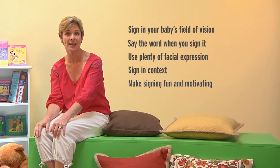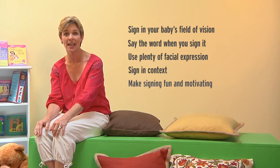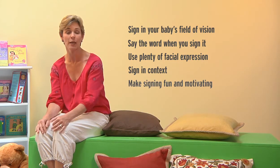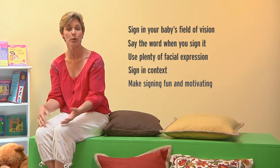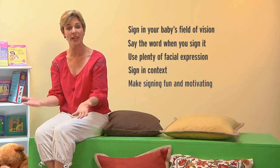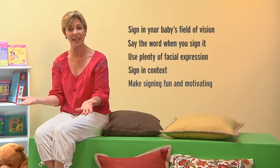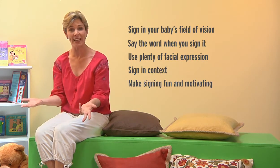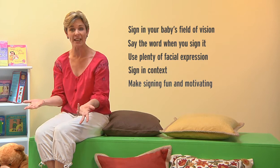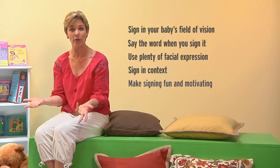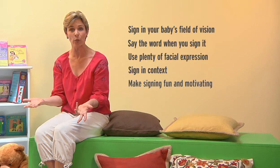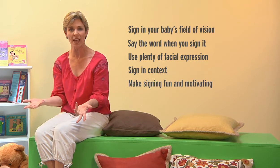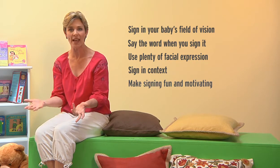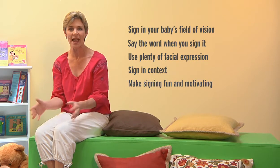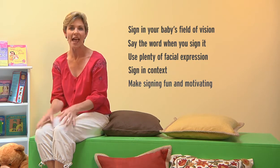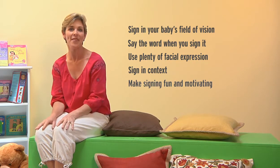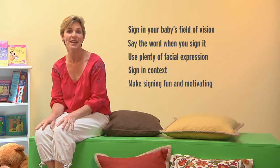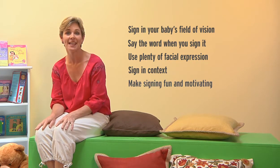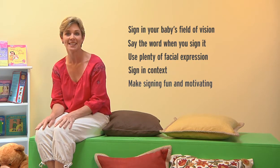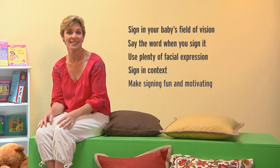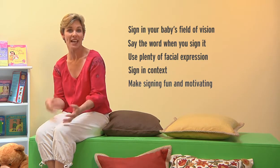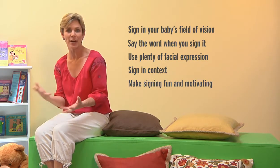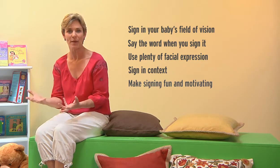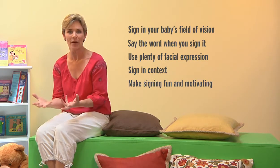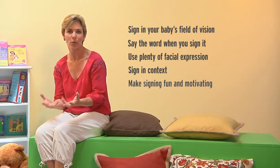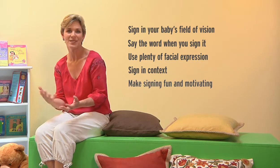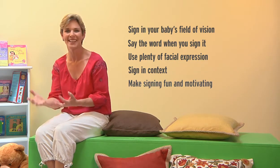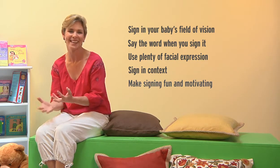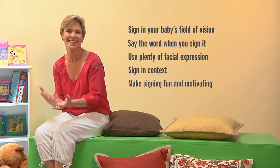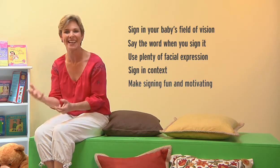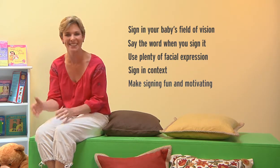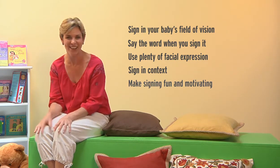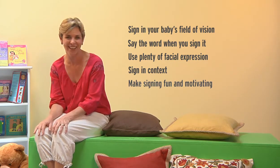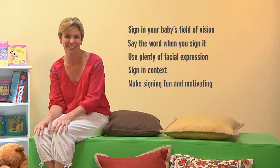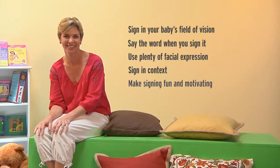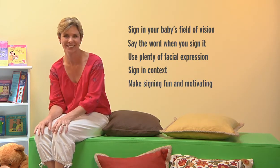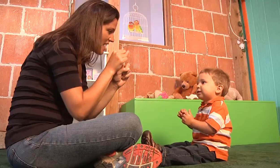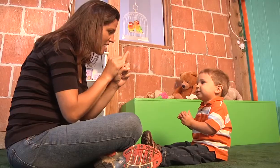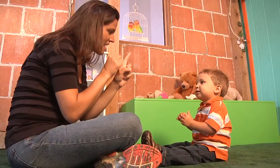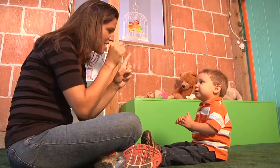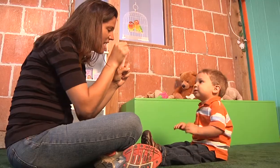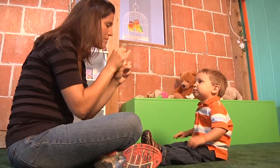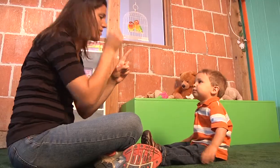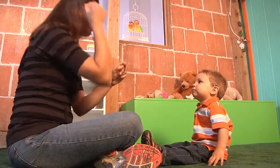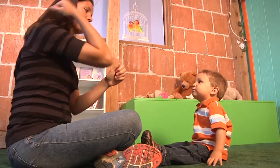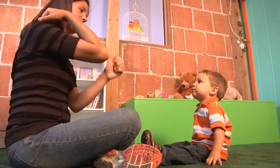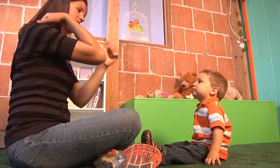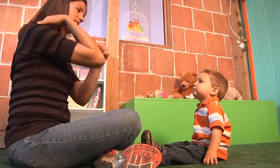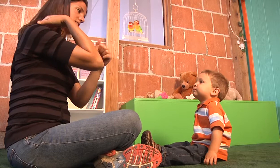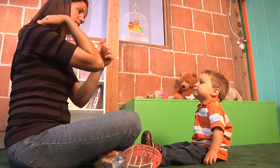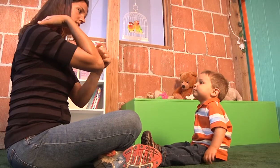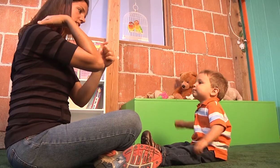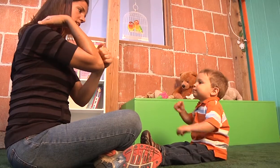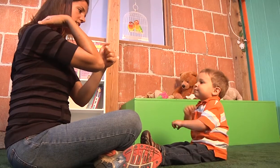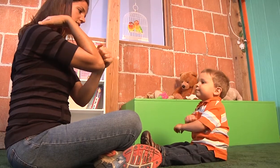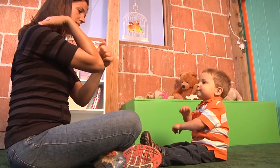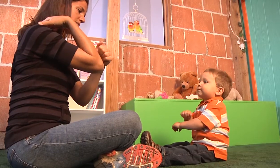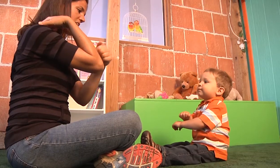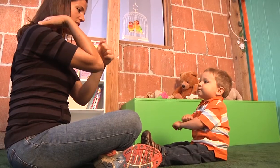can't communicate any other way and that he gets excited about and wants to get his hands on. Here are a couple of fun, motivating games you can play with your